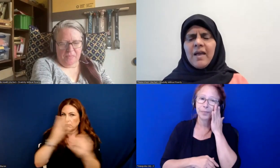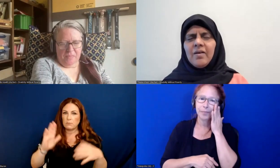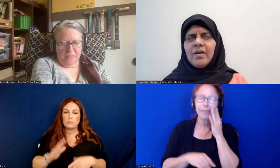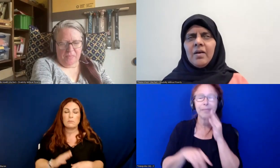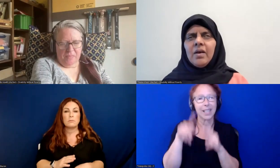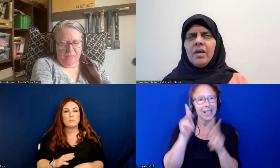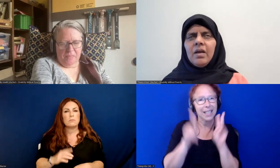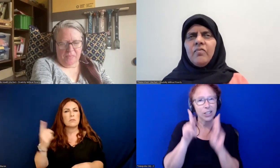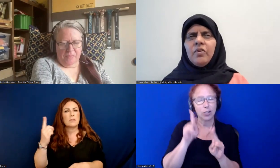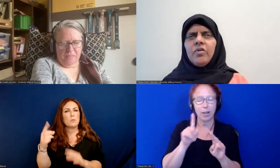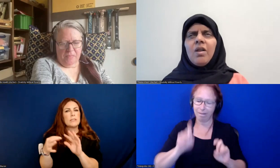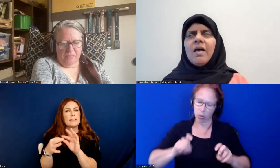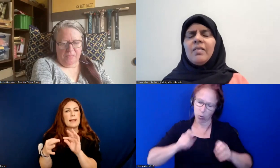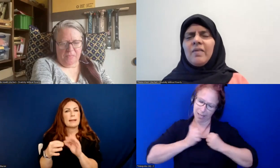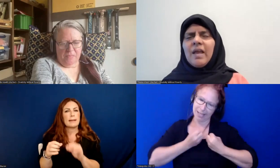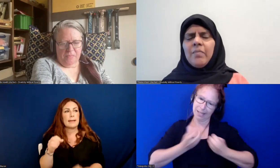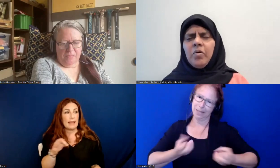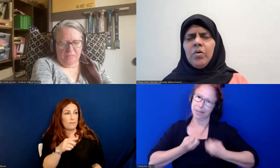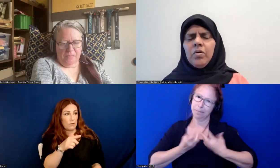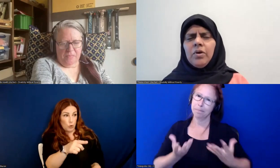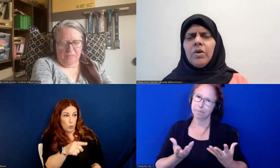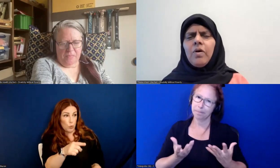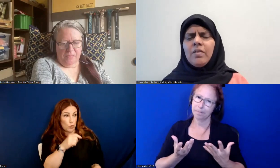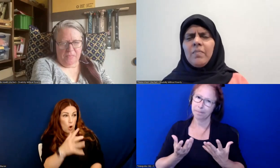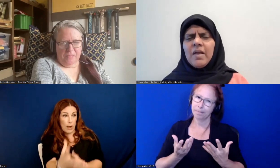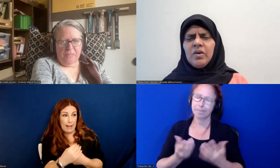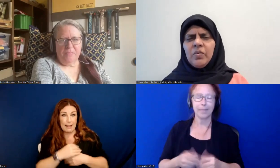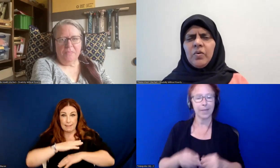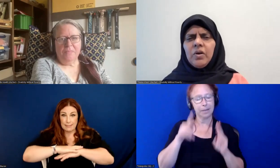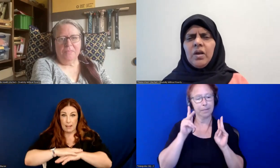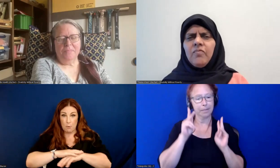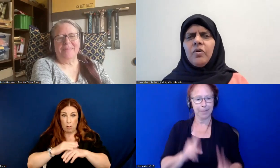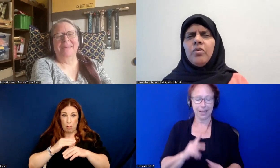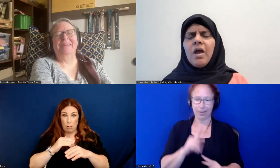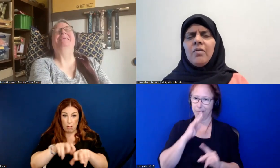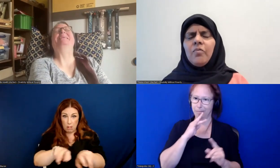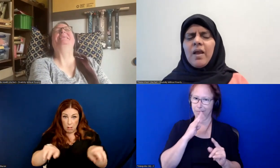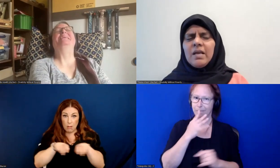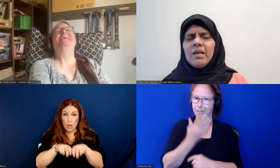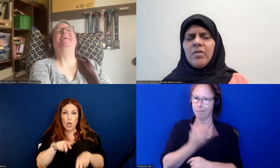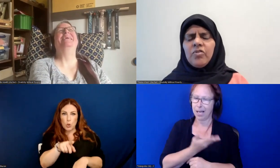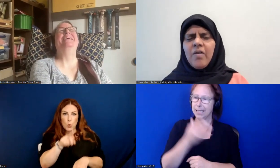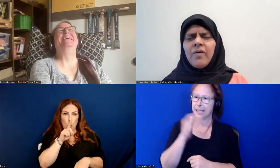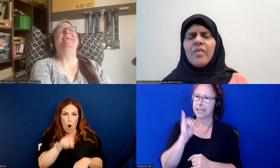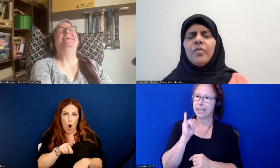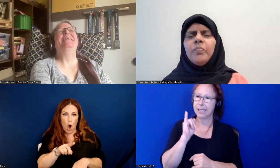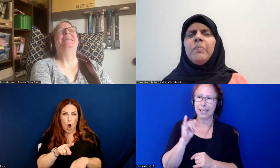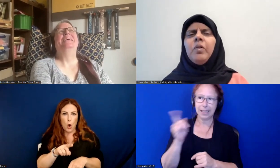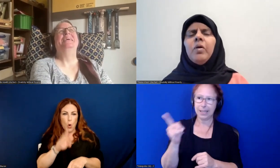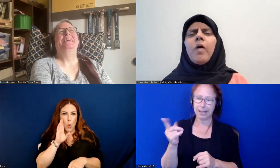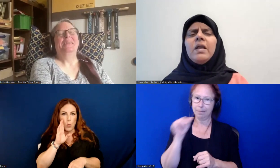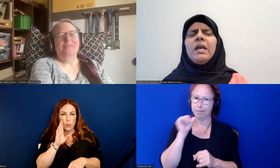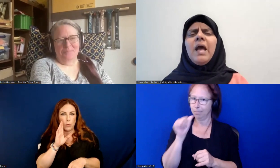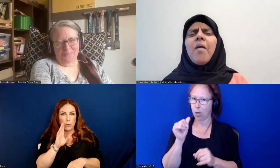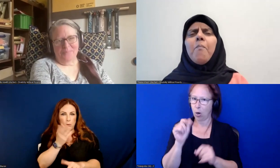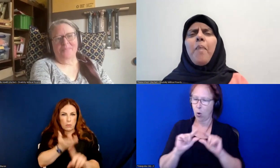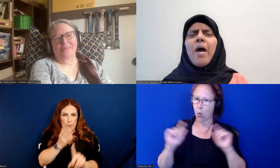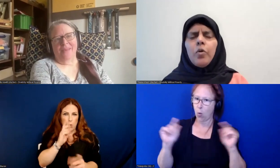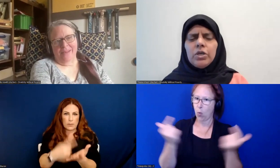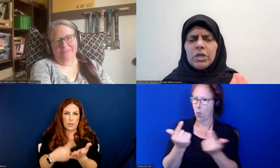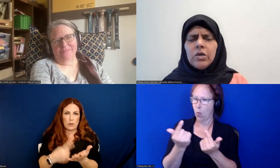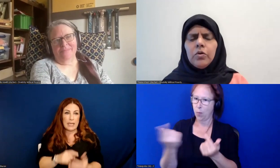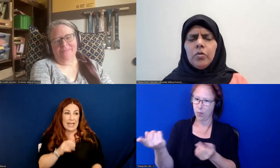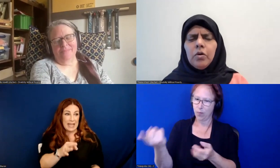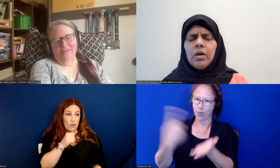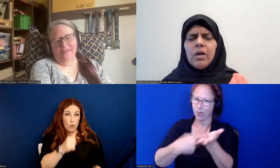once said, if you're not at the table, you're on the menu. If you're not writing yourself, other people are writing